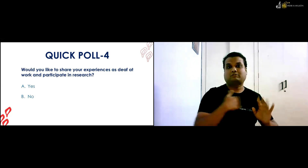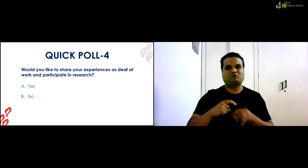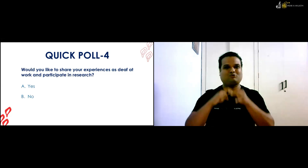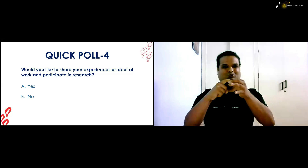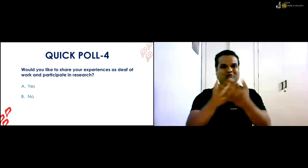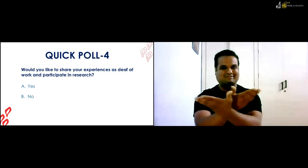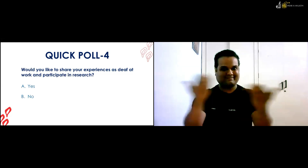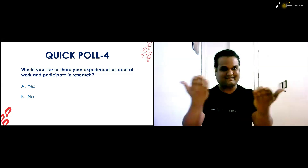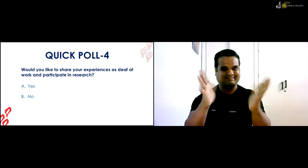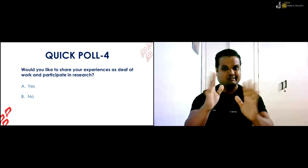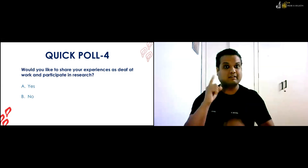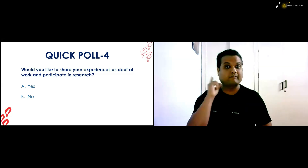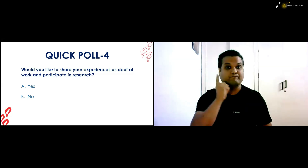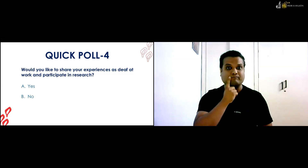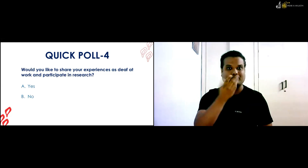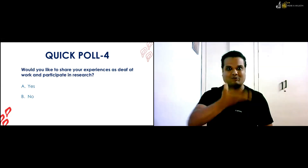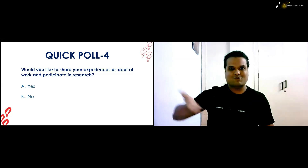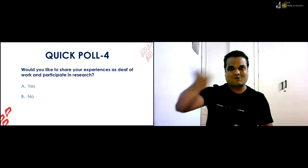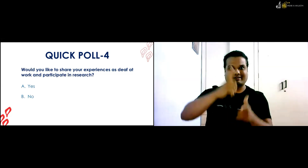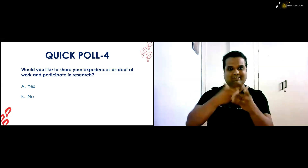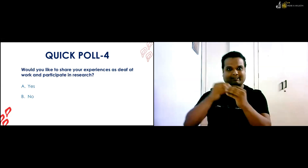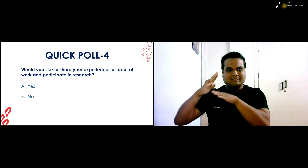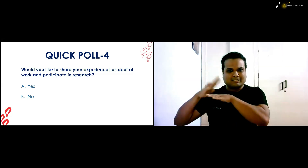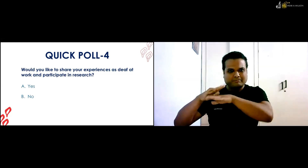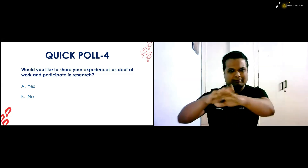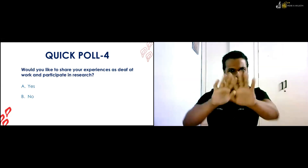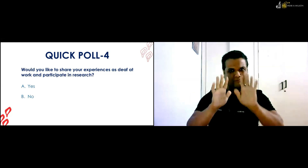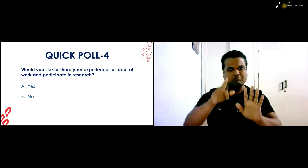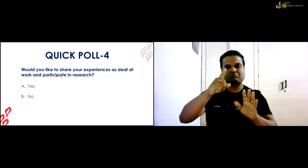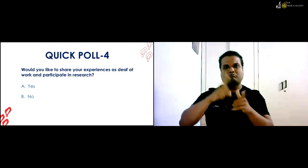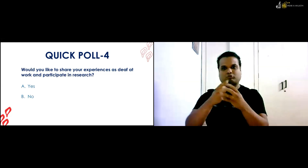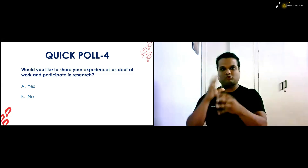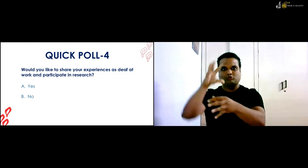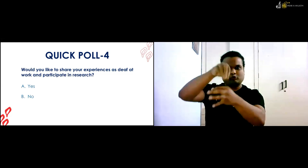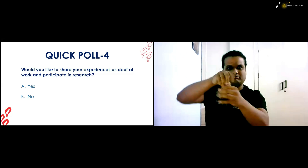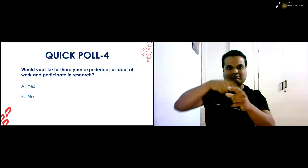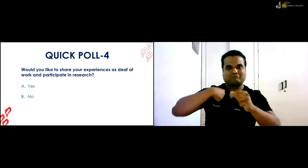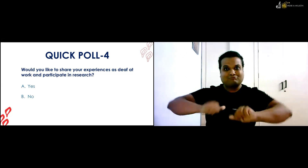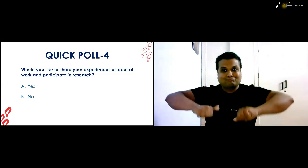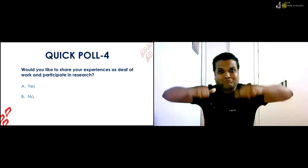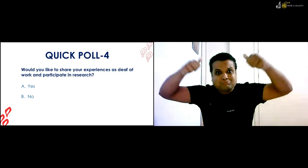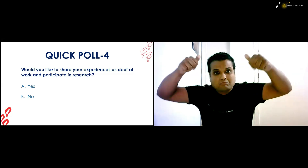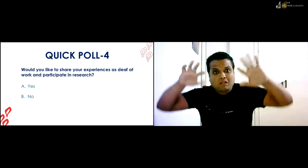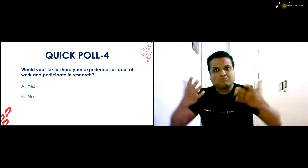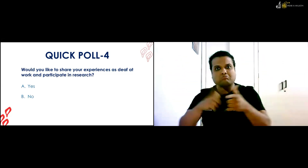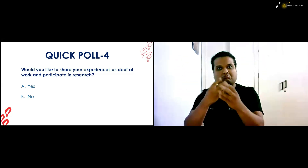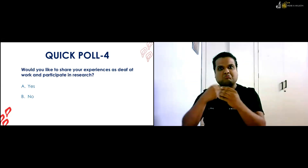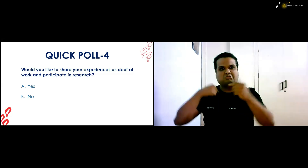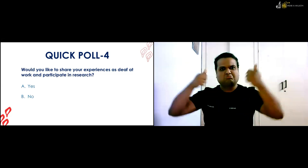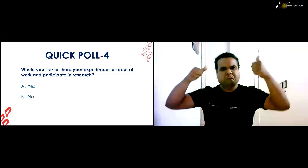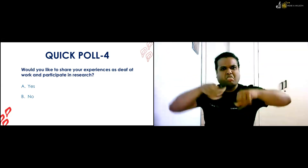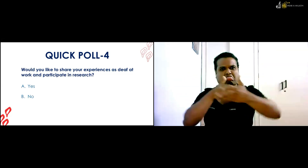So we are doing the research work. The question is related to it. All the deaf people who are